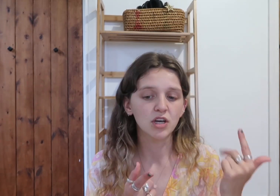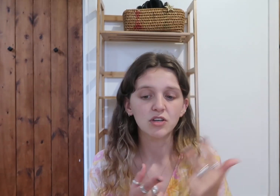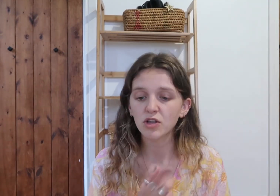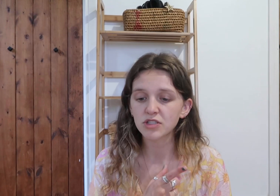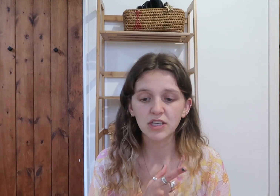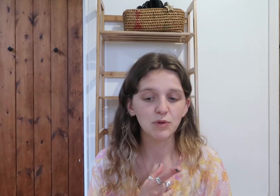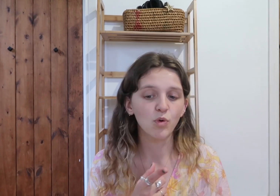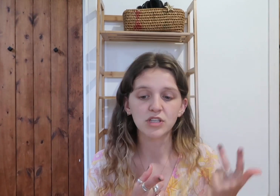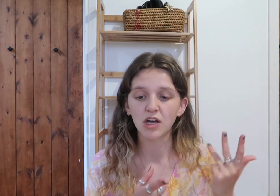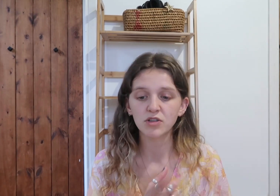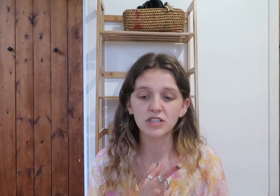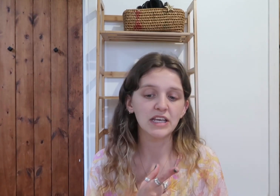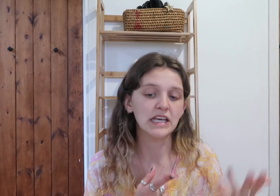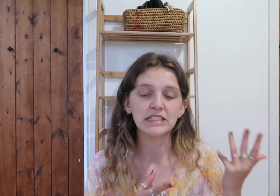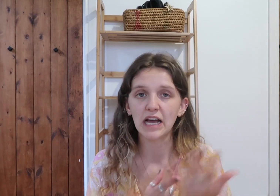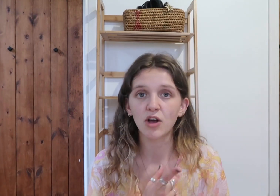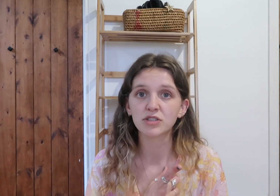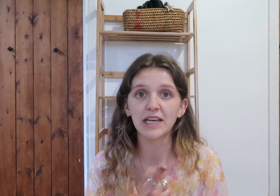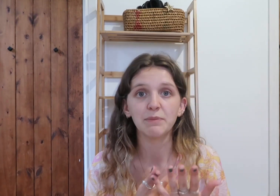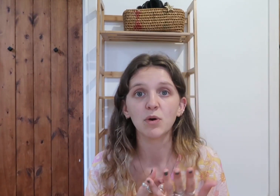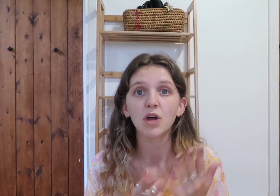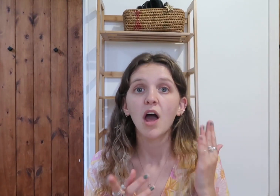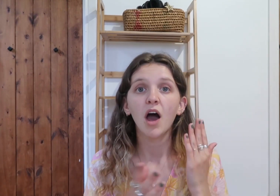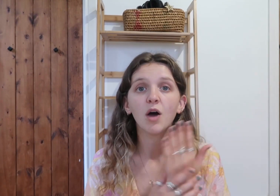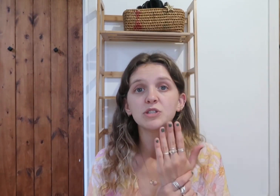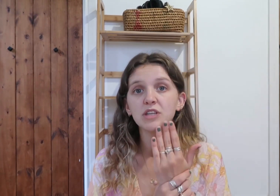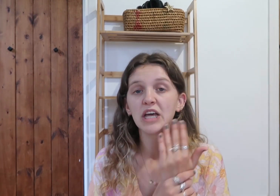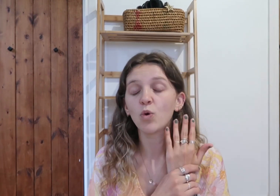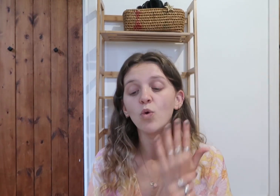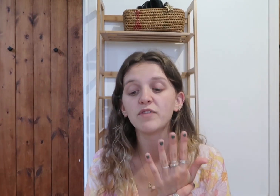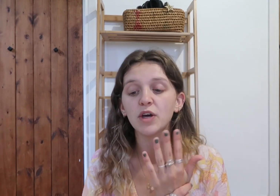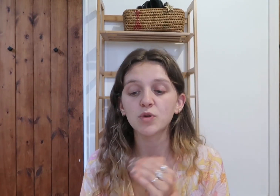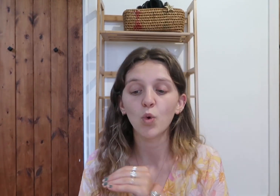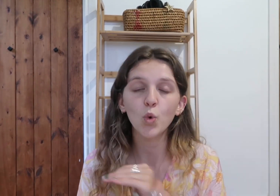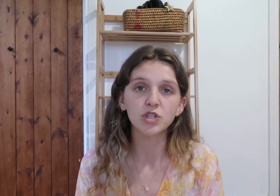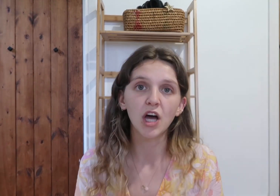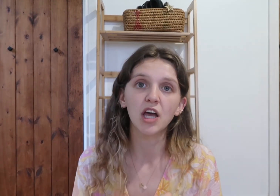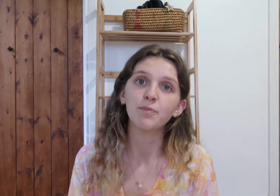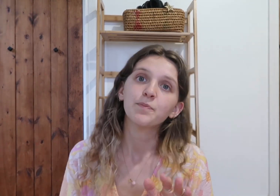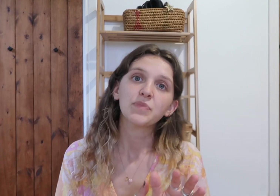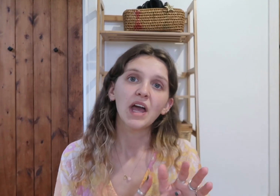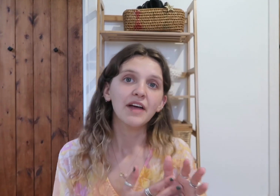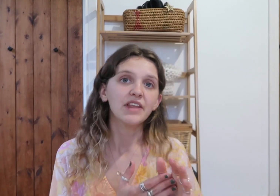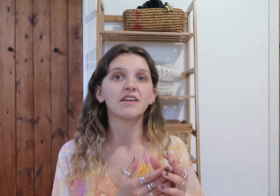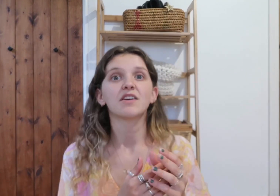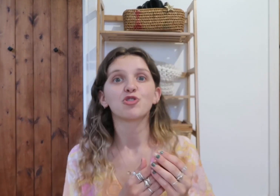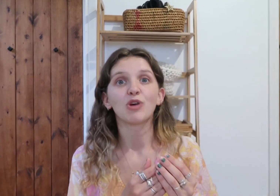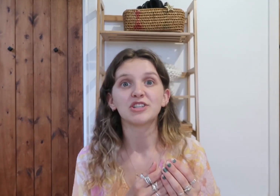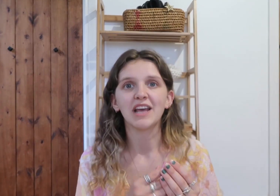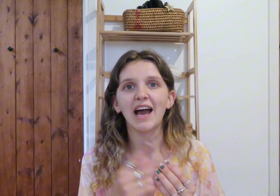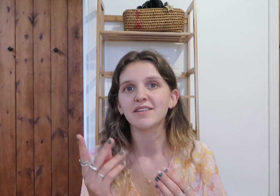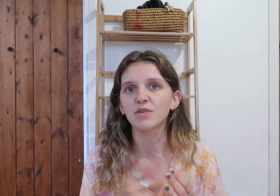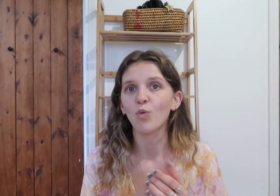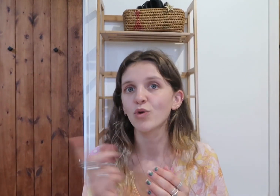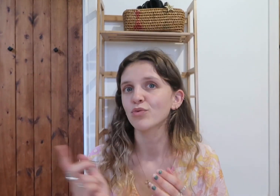done, constantly water, constantly eat, and constantly milk. I would sign all of those all the time, and then gradually add in 1 or